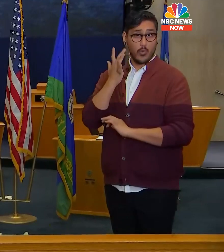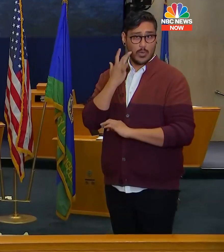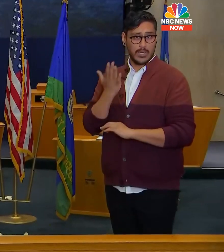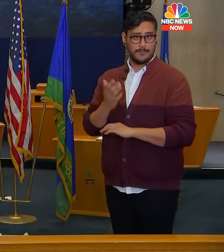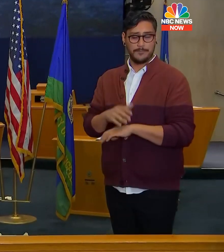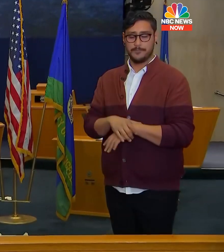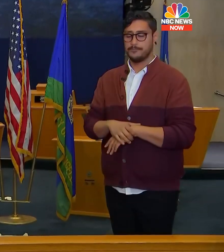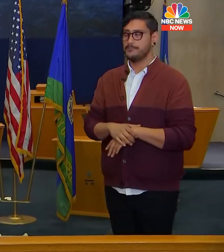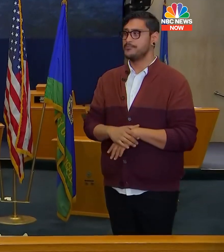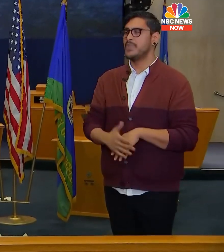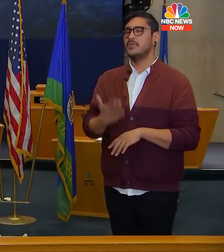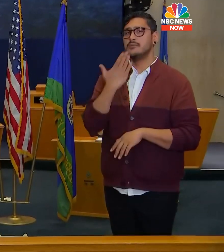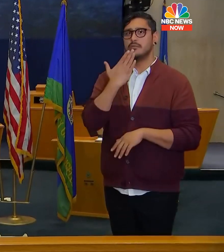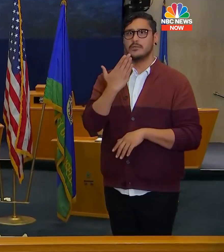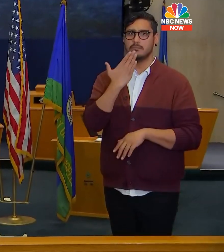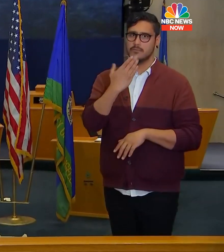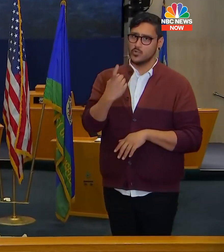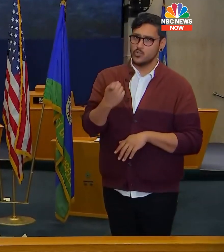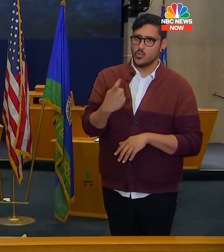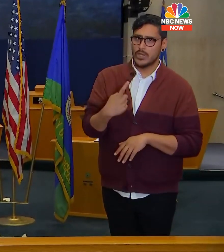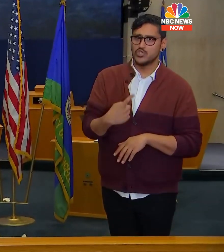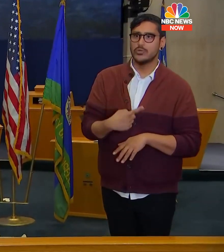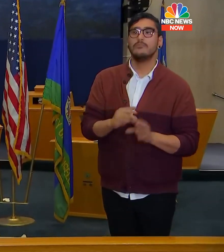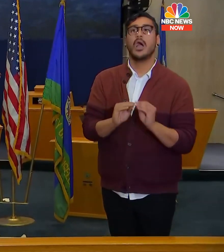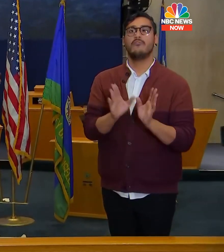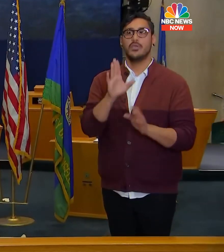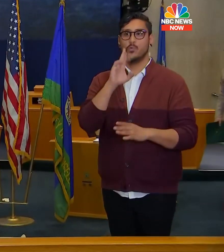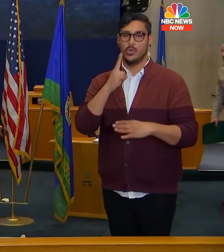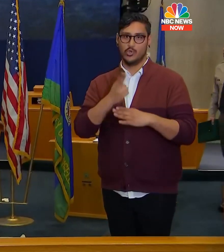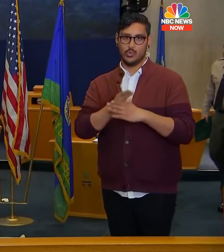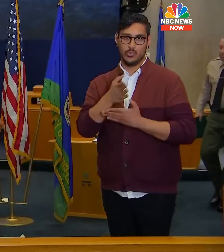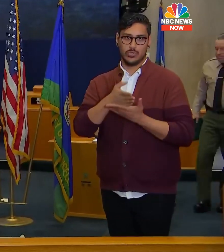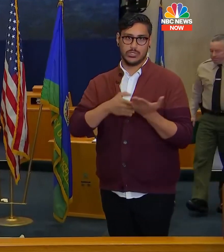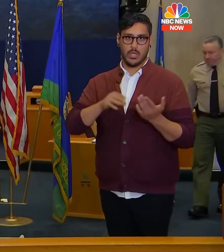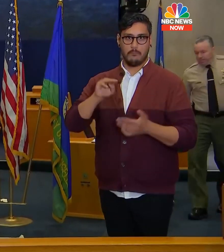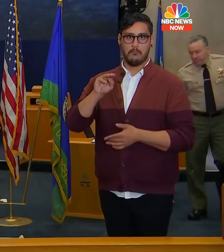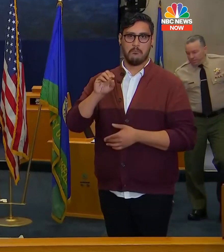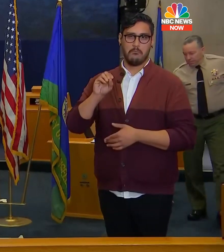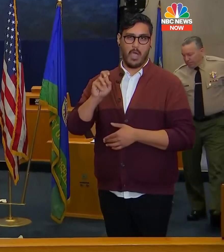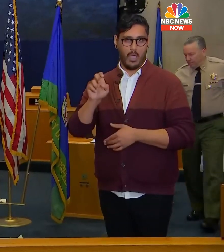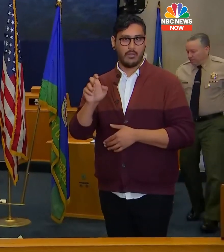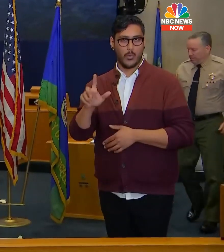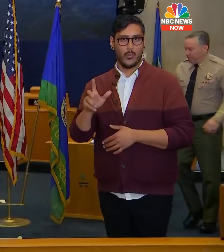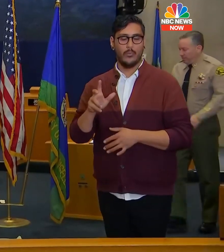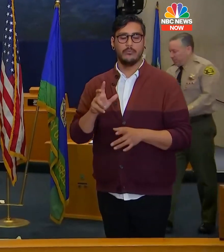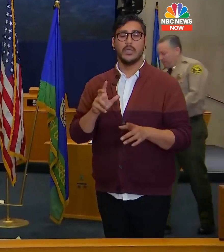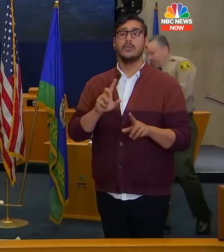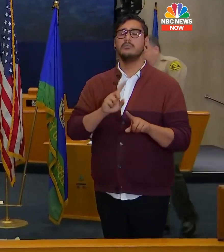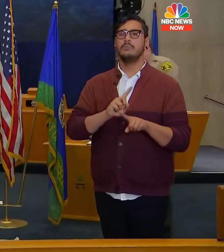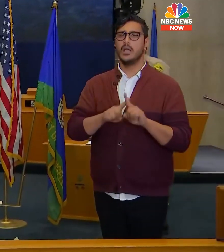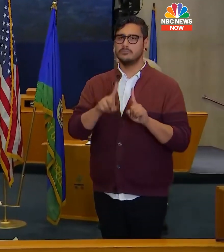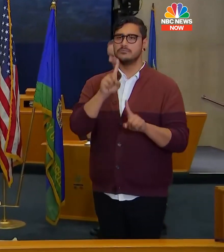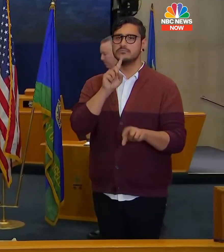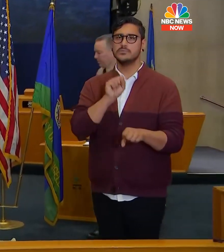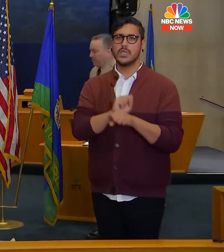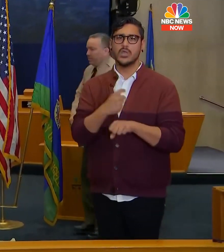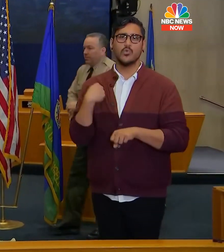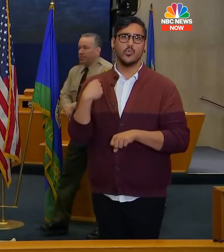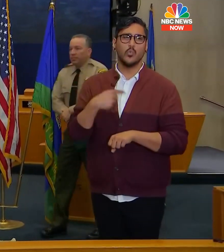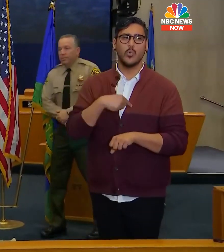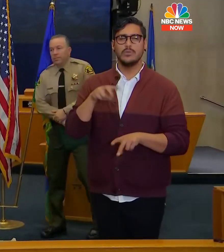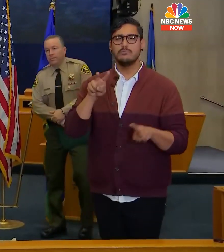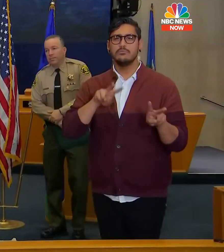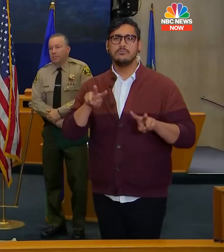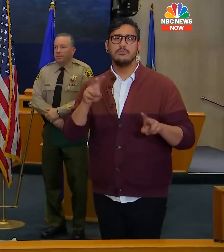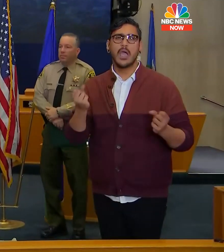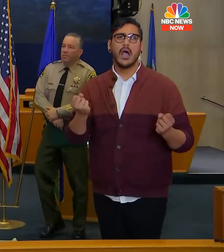Thank you. A great question. Obviously, we're going to use some modeling. But we really look at the percent